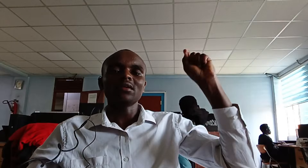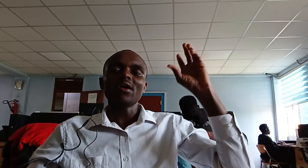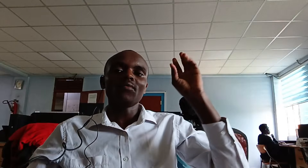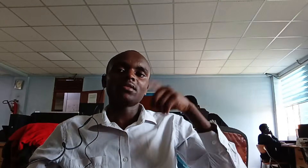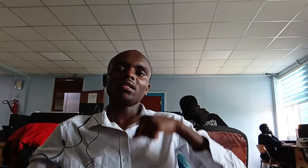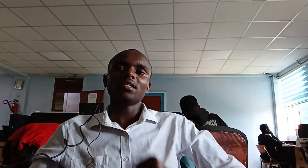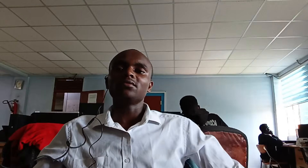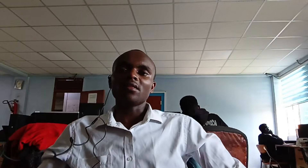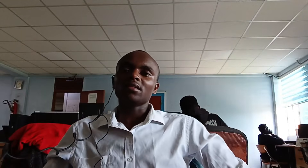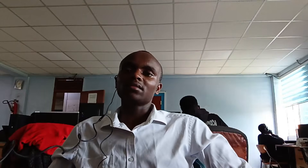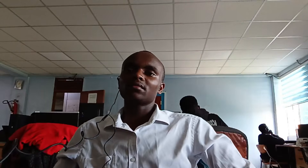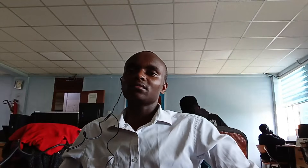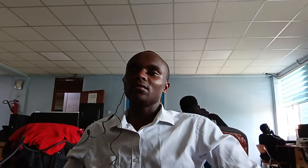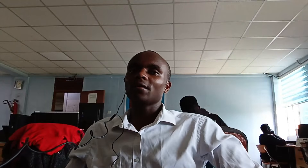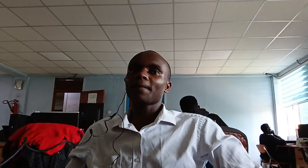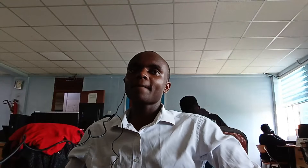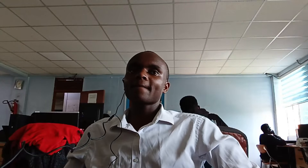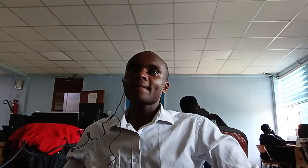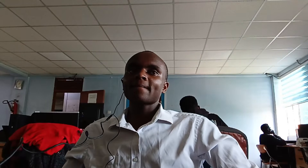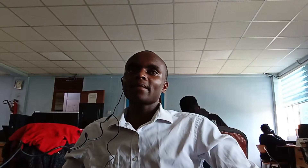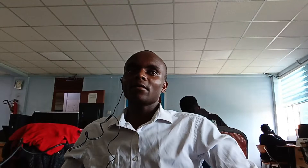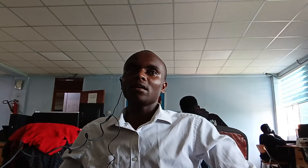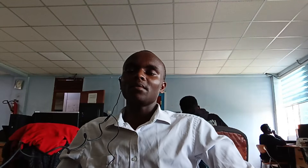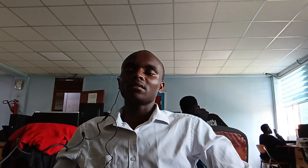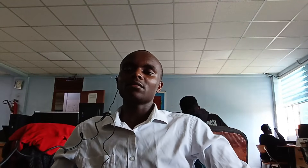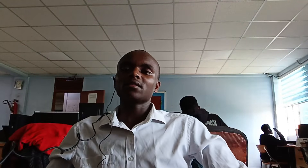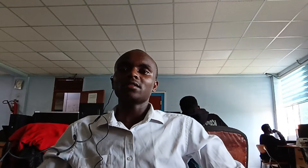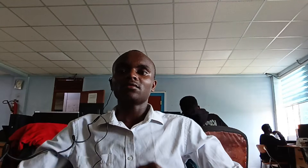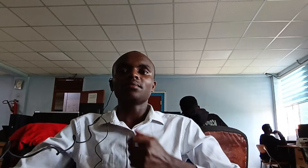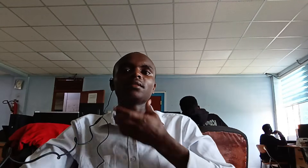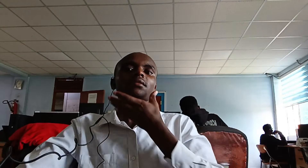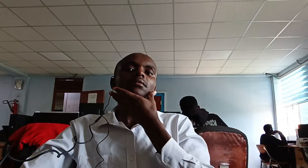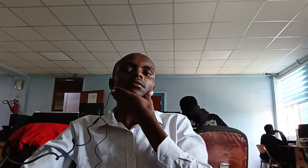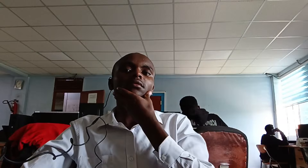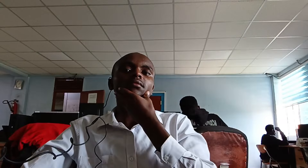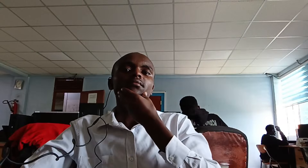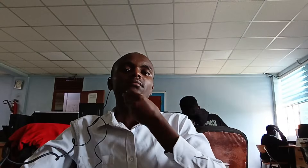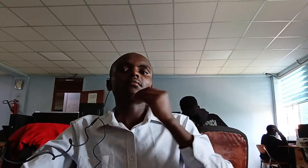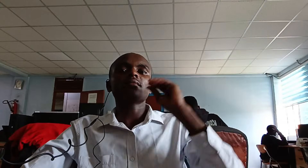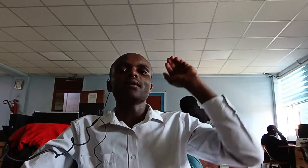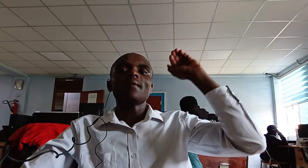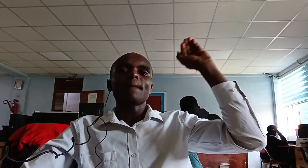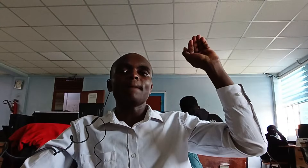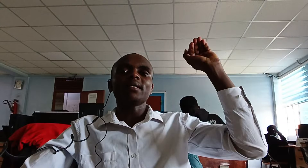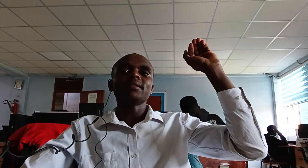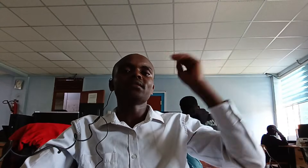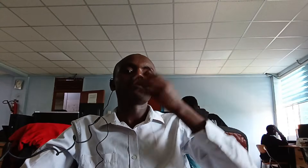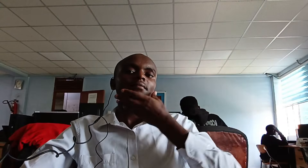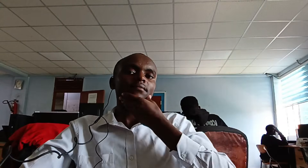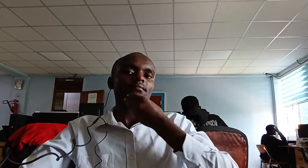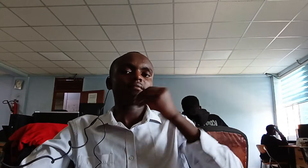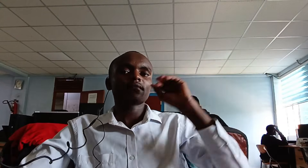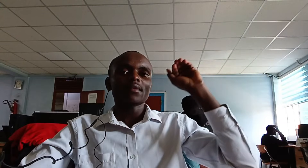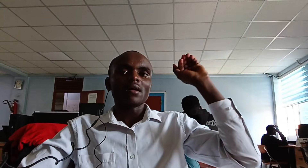We still get to that. Okay, we come across that topic. So man,